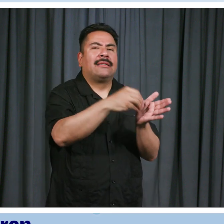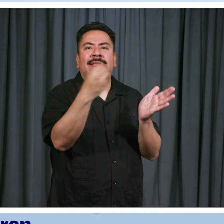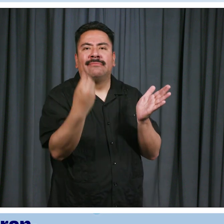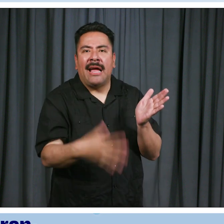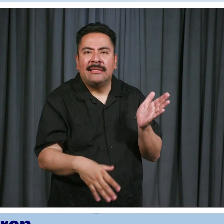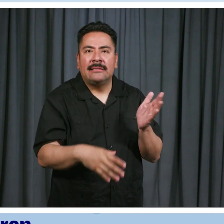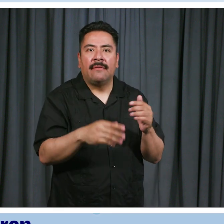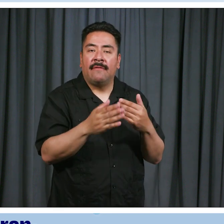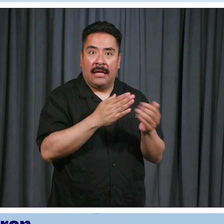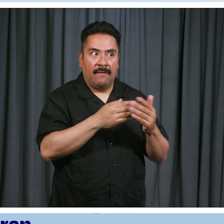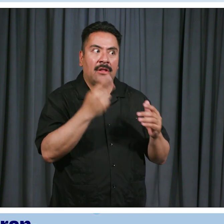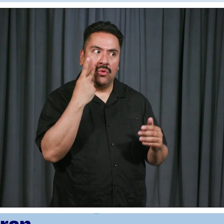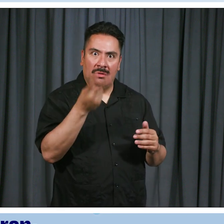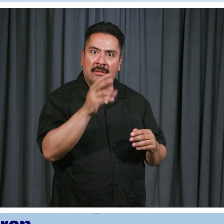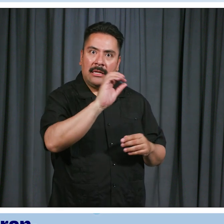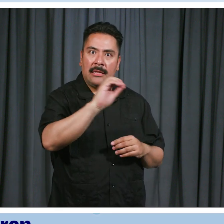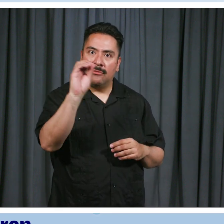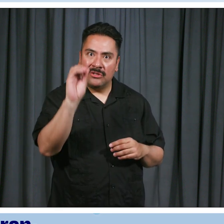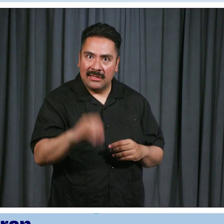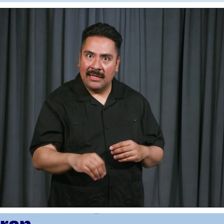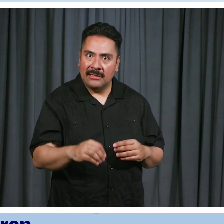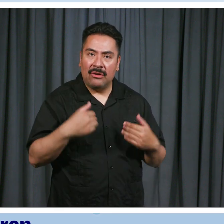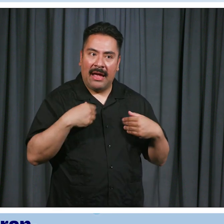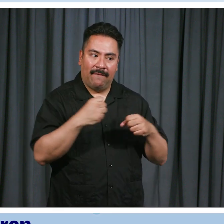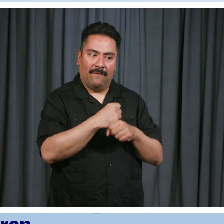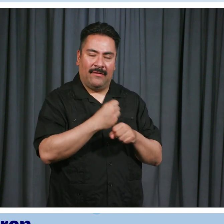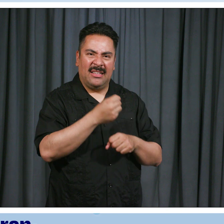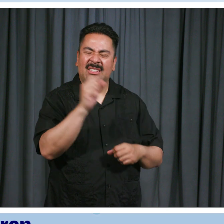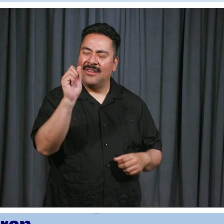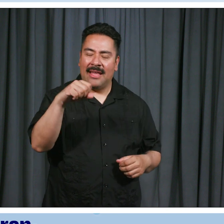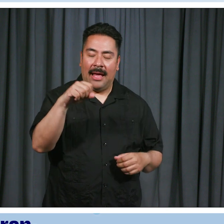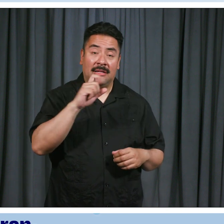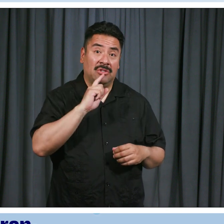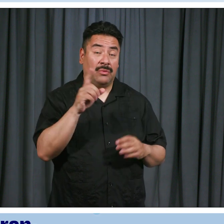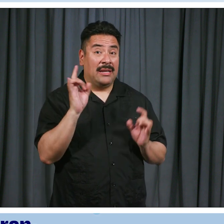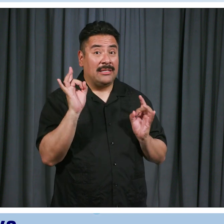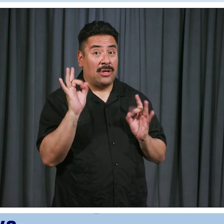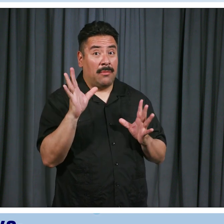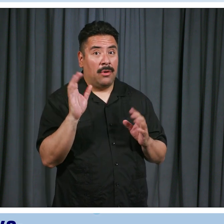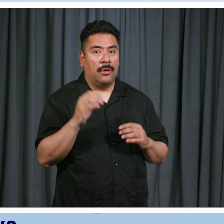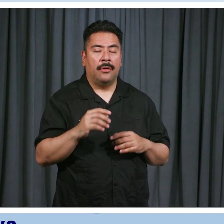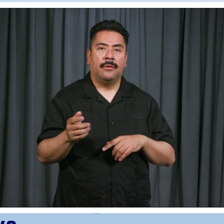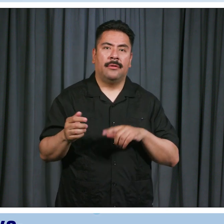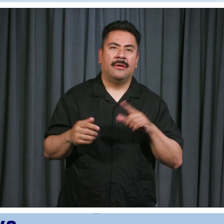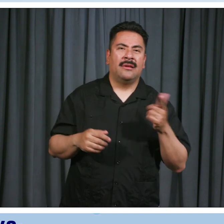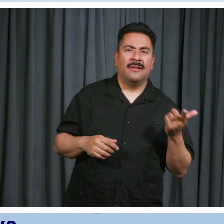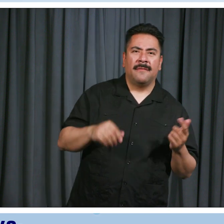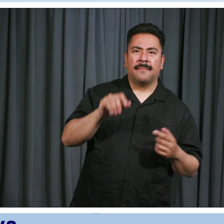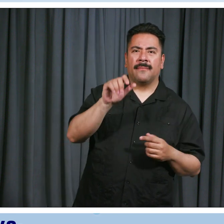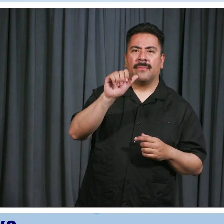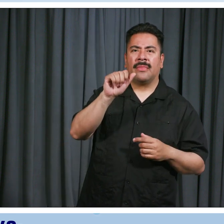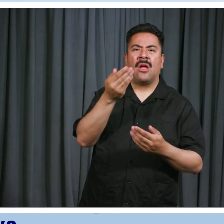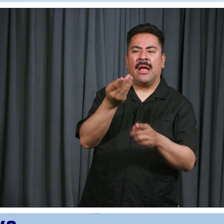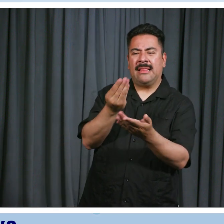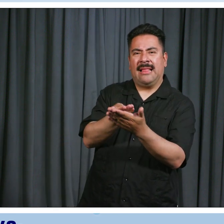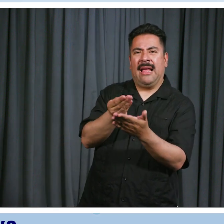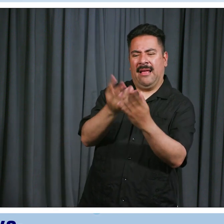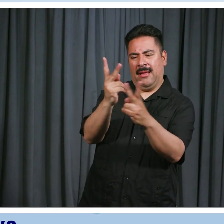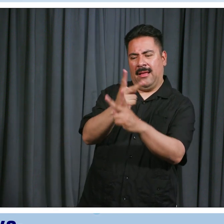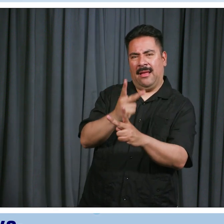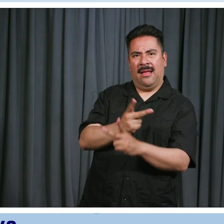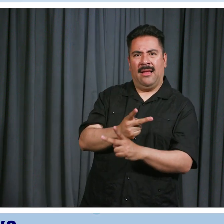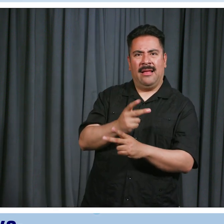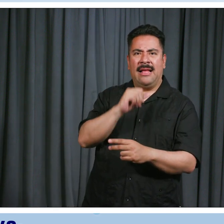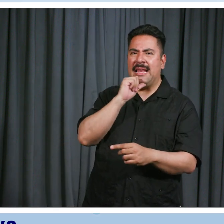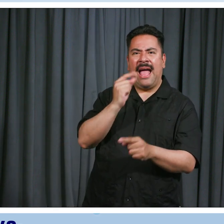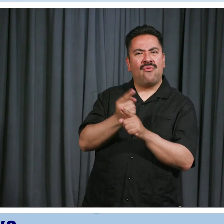even when you see the percentages. And it's really terrible. And the economics aren't right either. I mean, that's what's